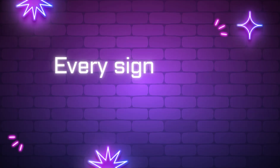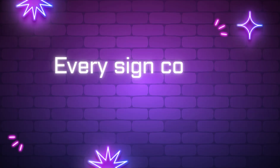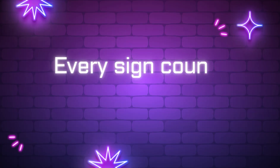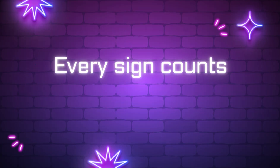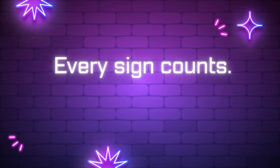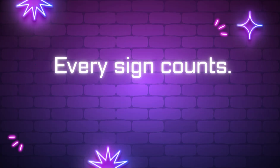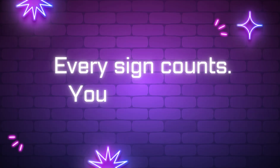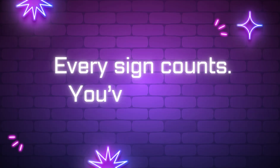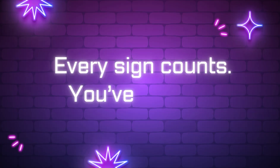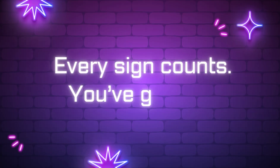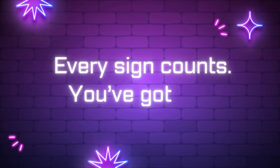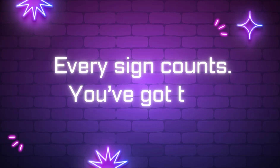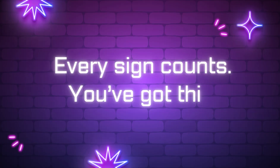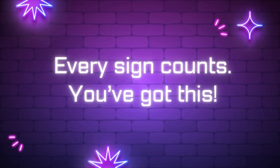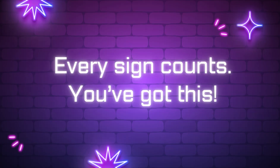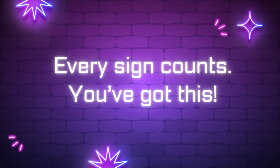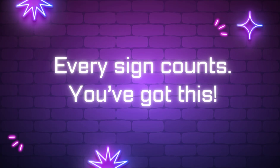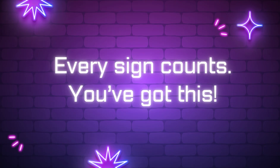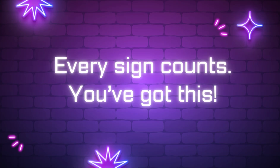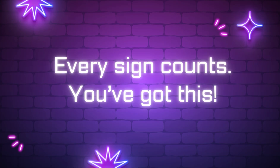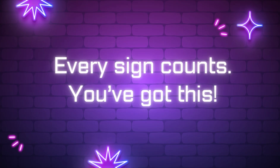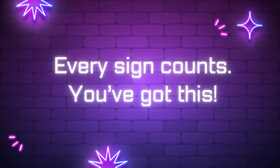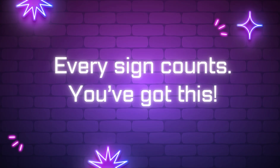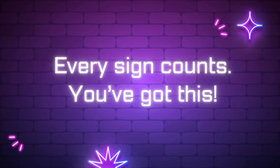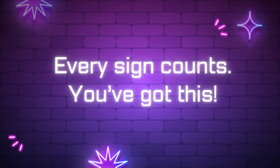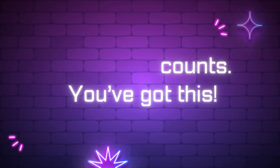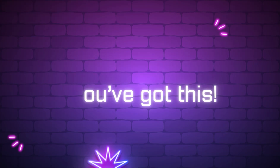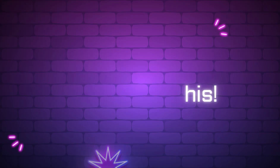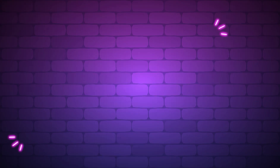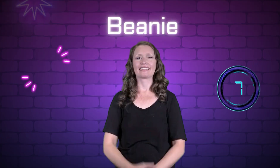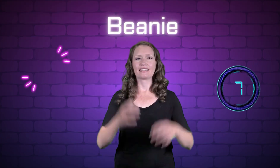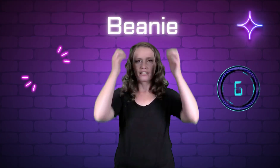Every sign counts, you've got this.